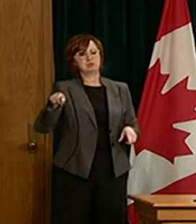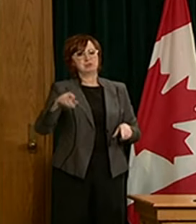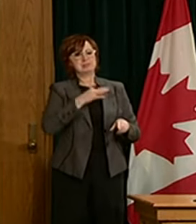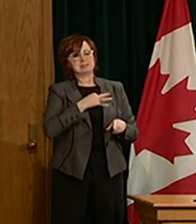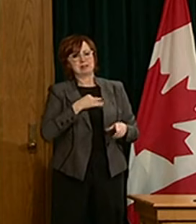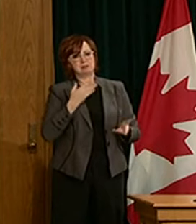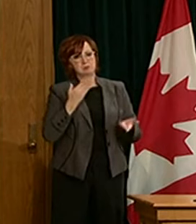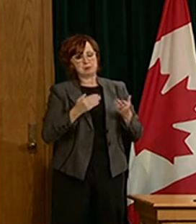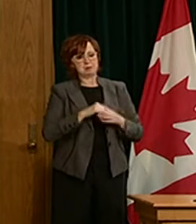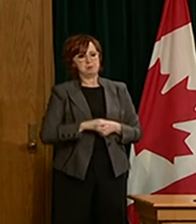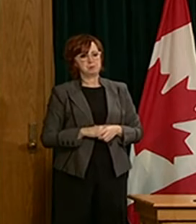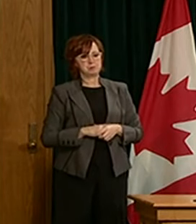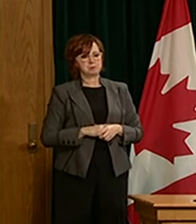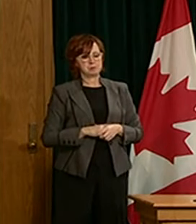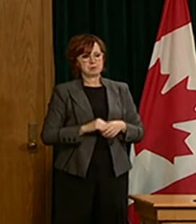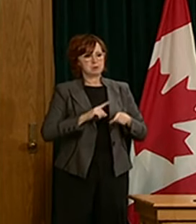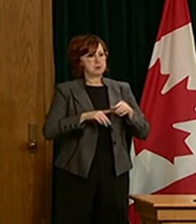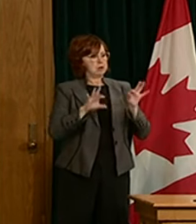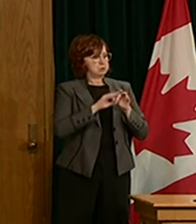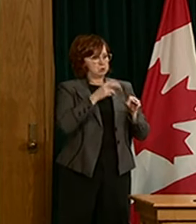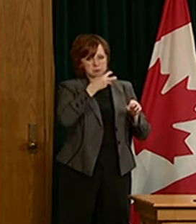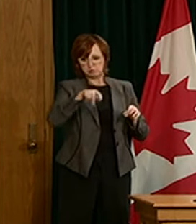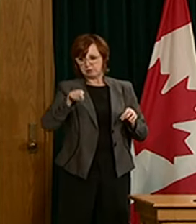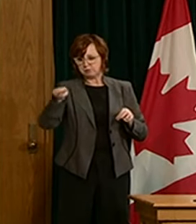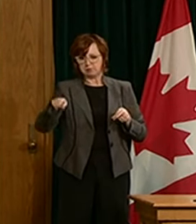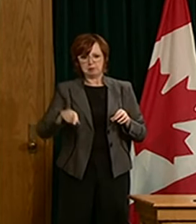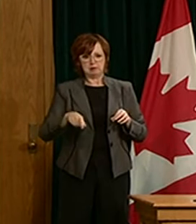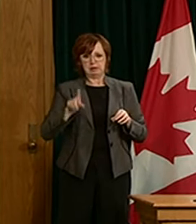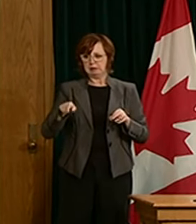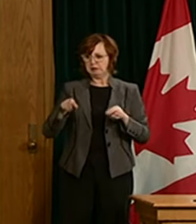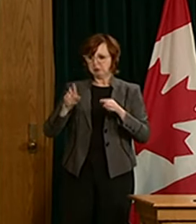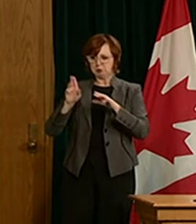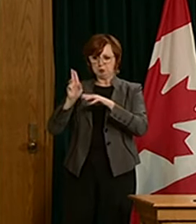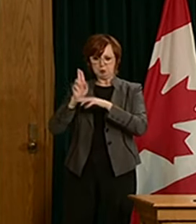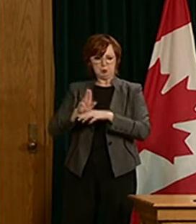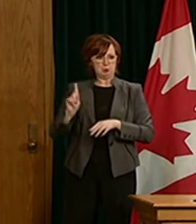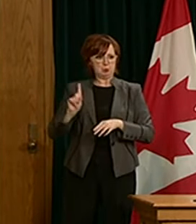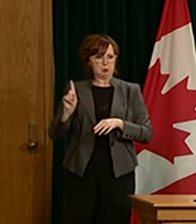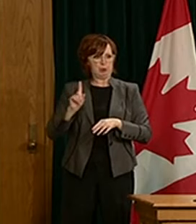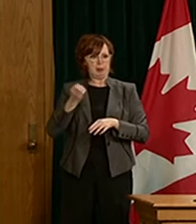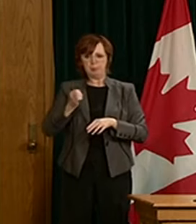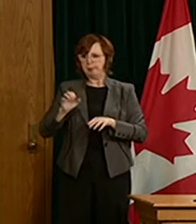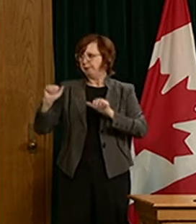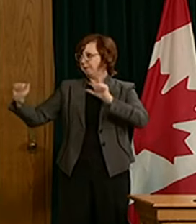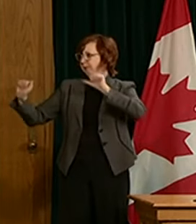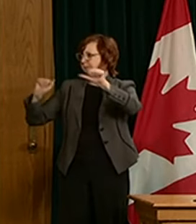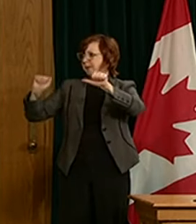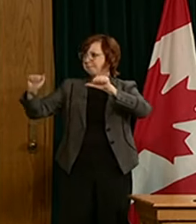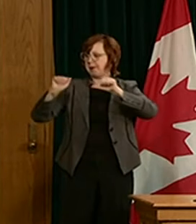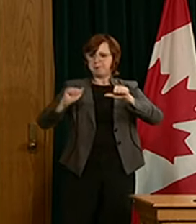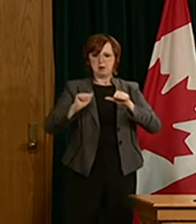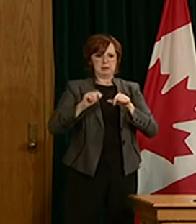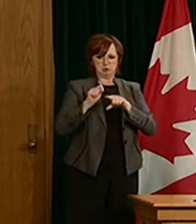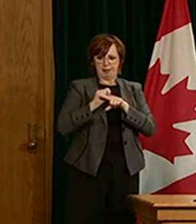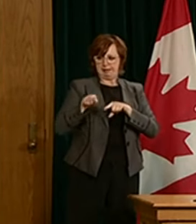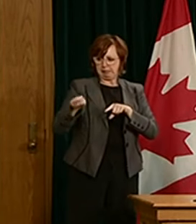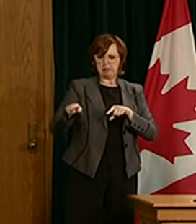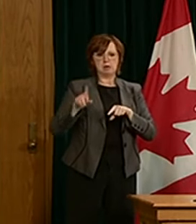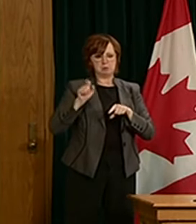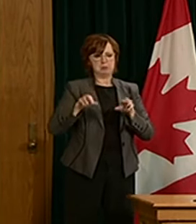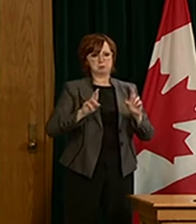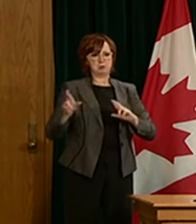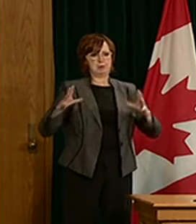opportunity to be properly oriented to those new departments that they would be working in, in order to safely be able to support provision